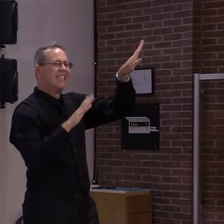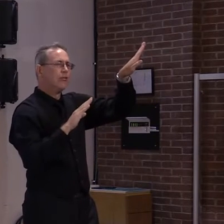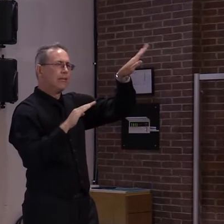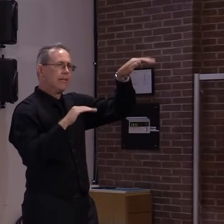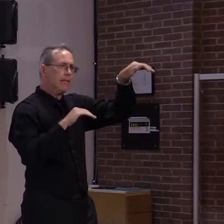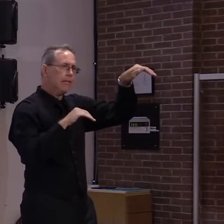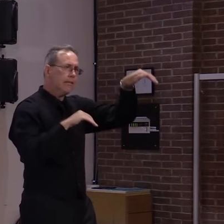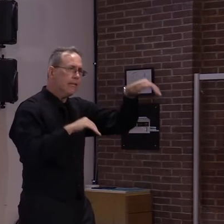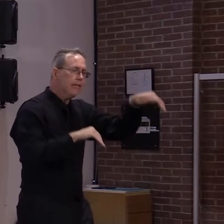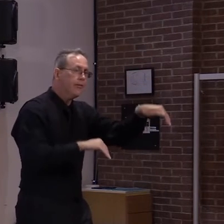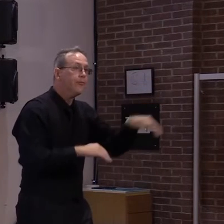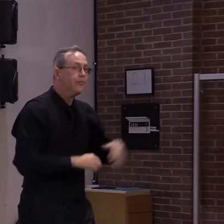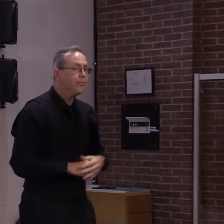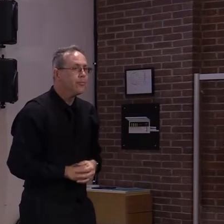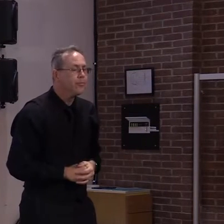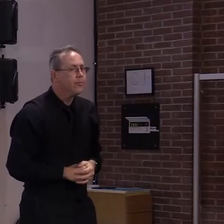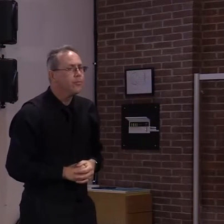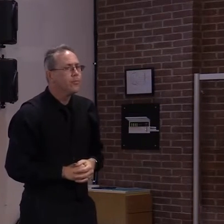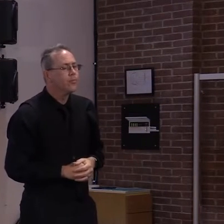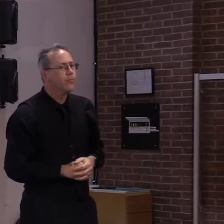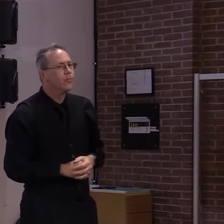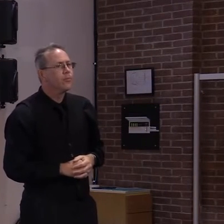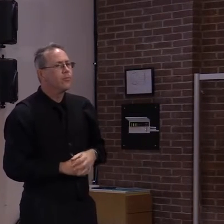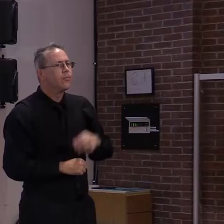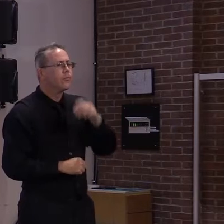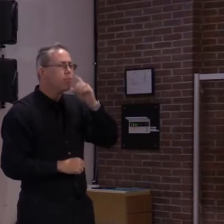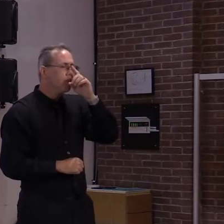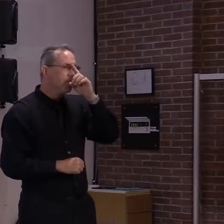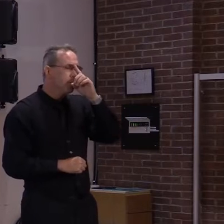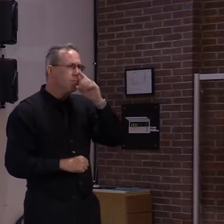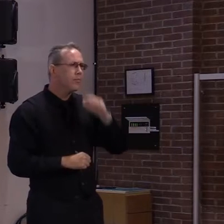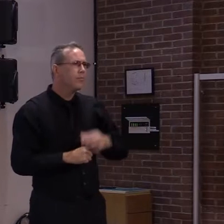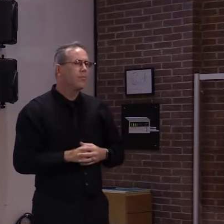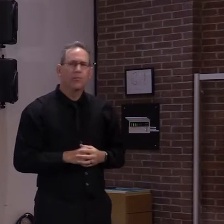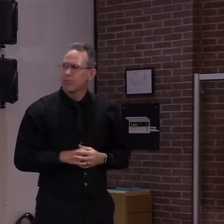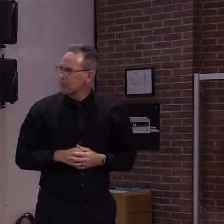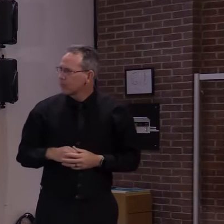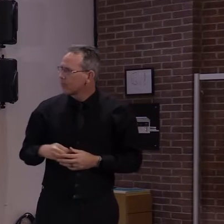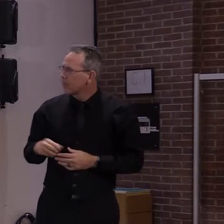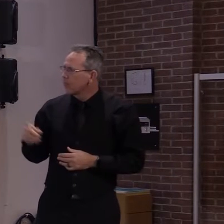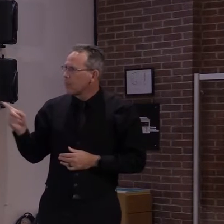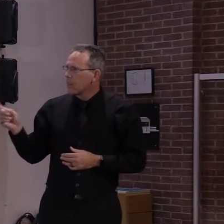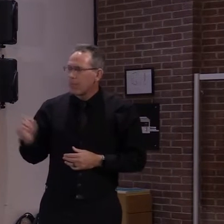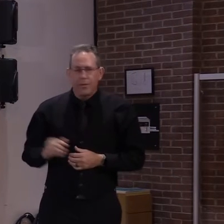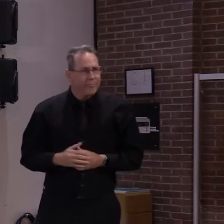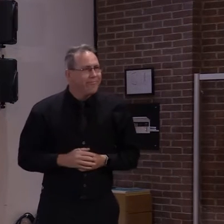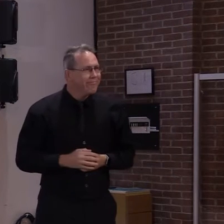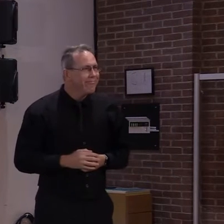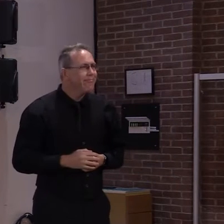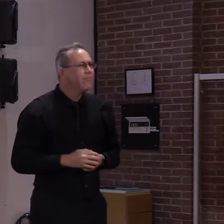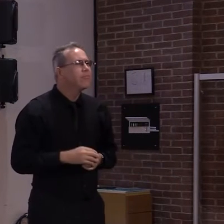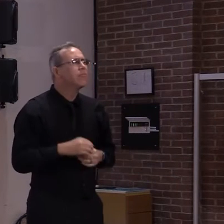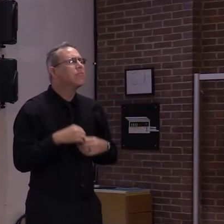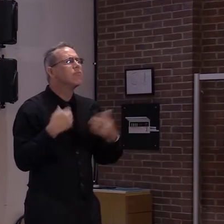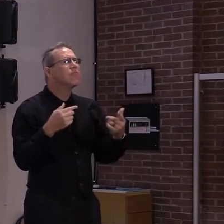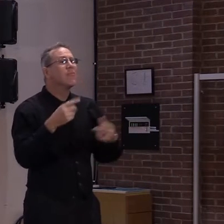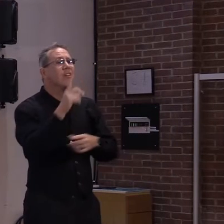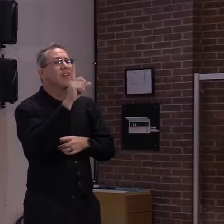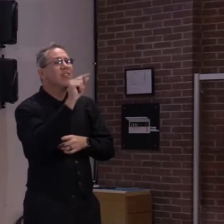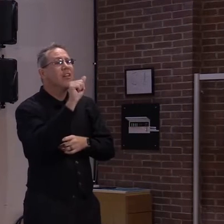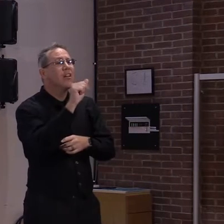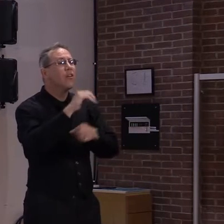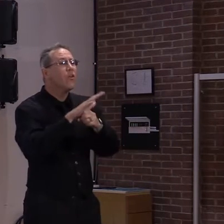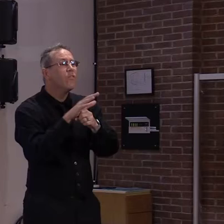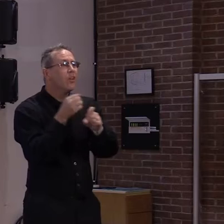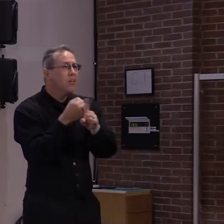Northeast and nationally, and it continues to point to the fact that cases will slow and will reach a peak here in the short